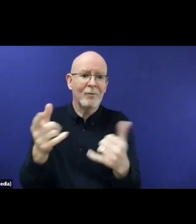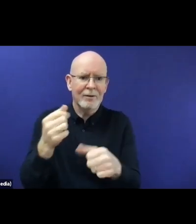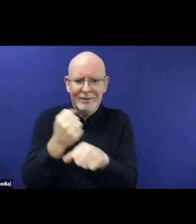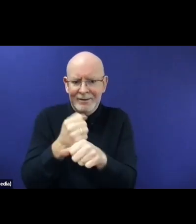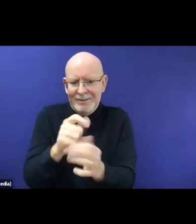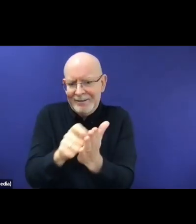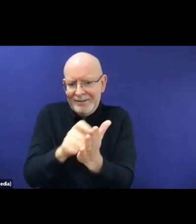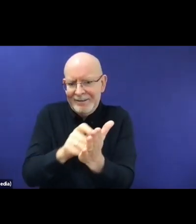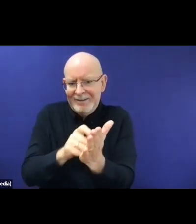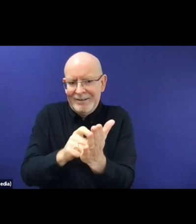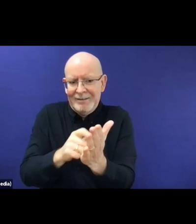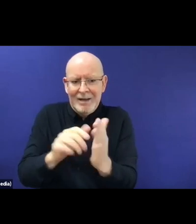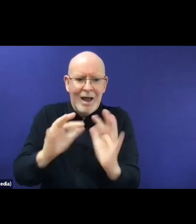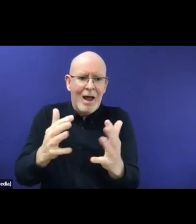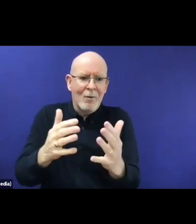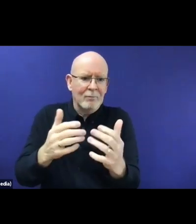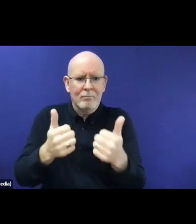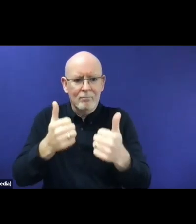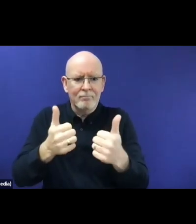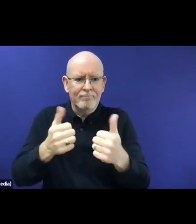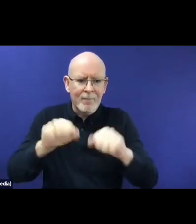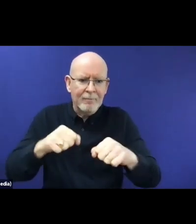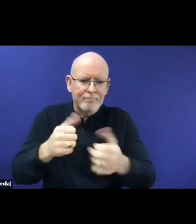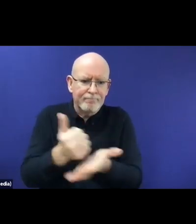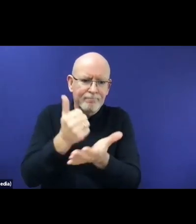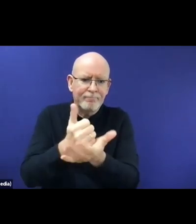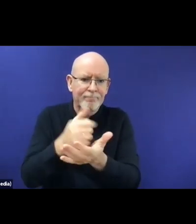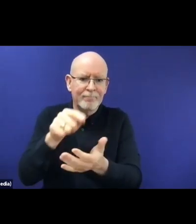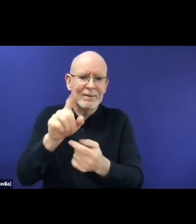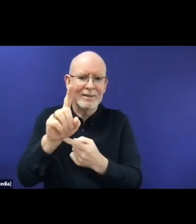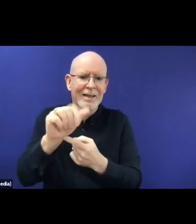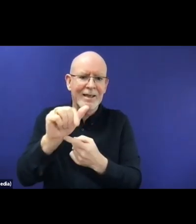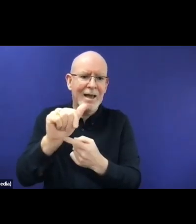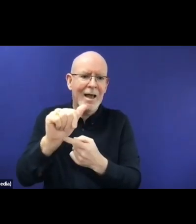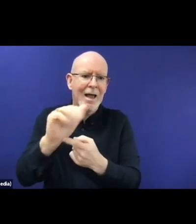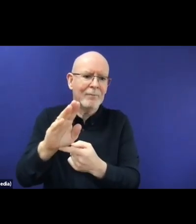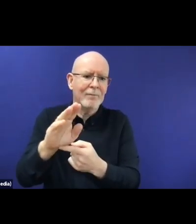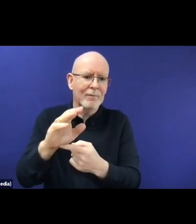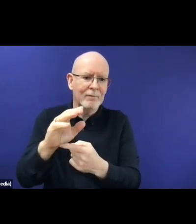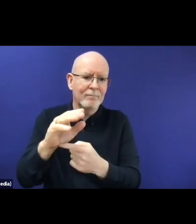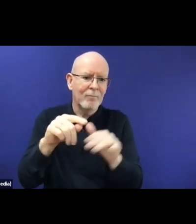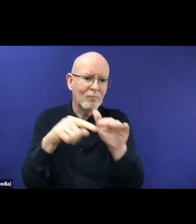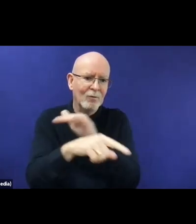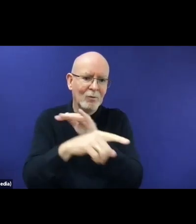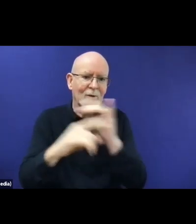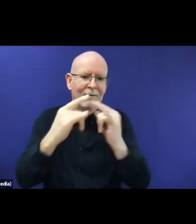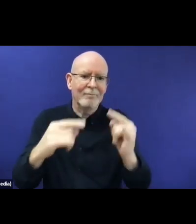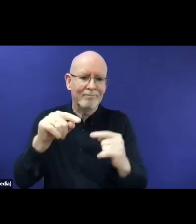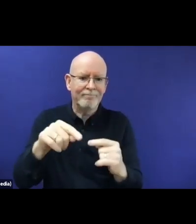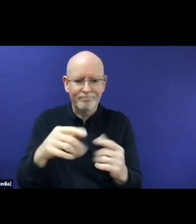1950. What does UNHCR understand by the term protection? A word of many, possibly too many